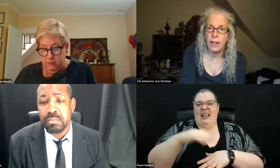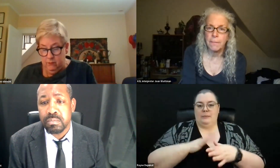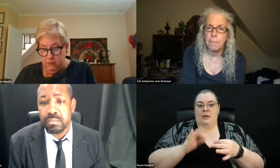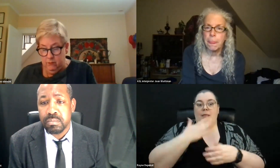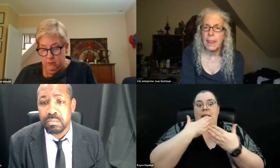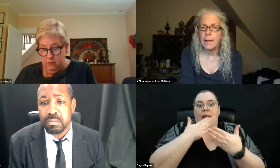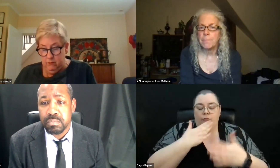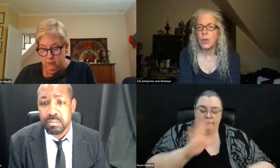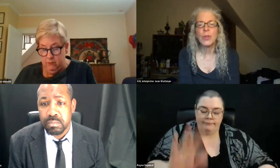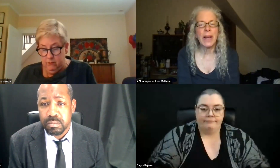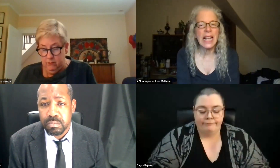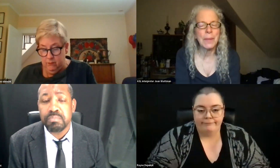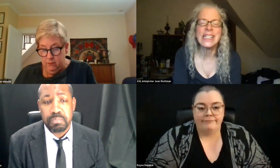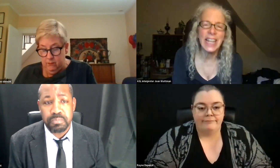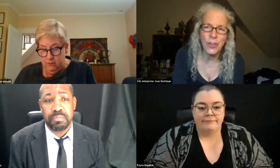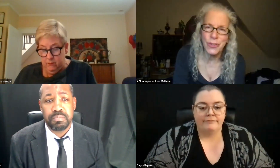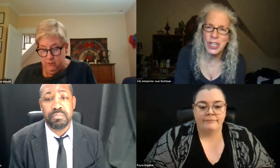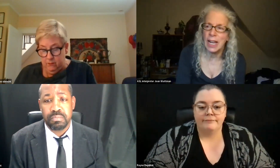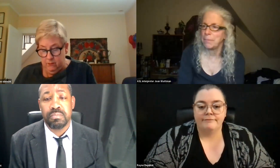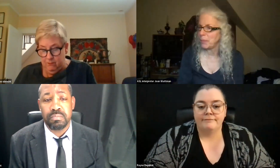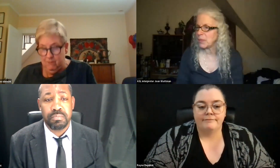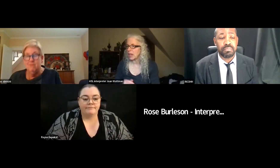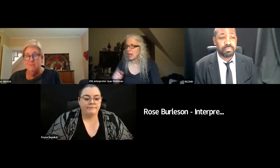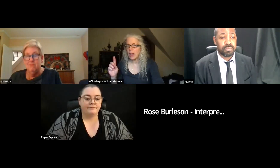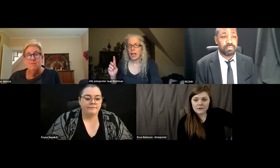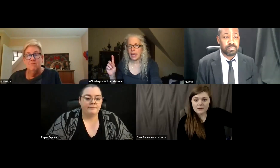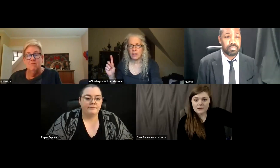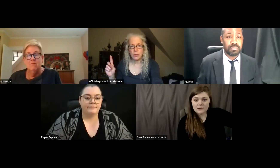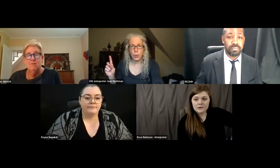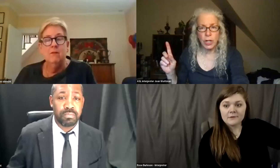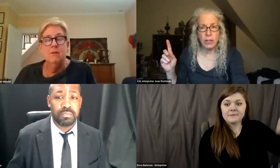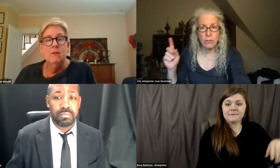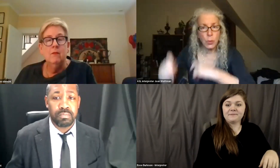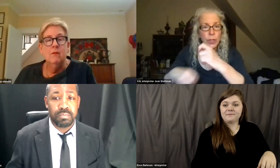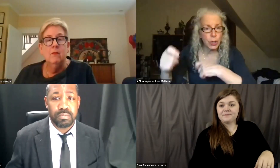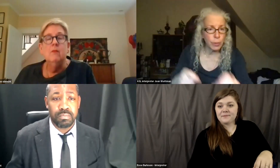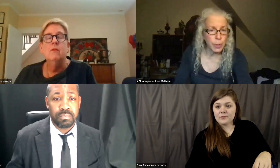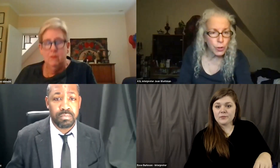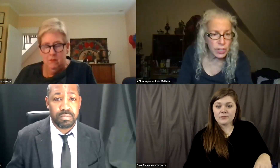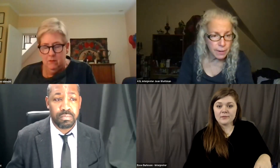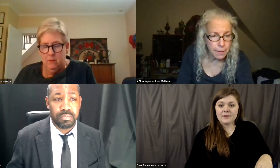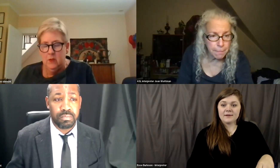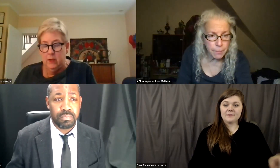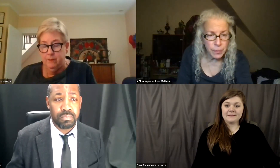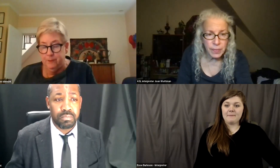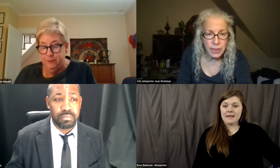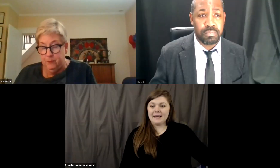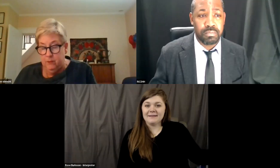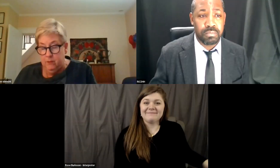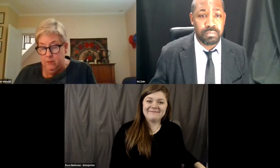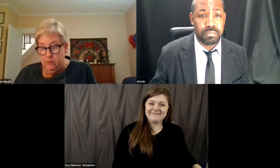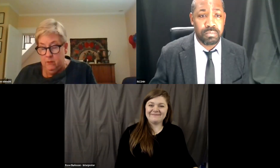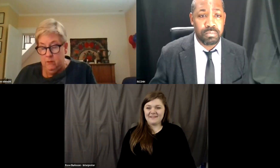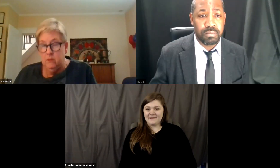forward. Those are my comments. Thank you for your time. And we're going to switch interpreters.